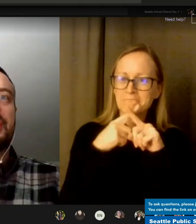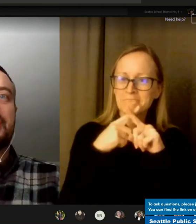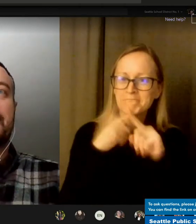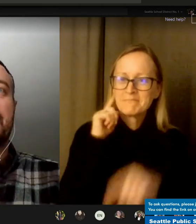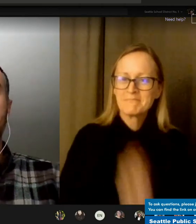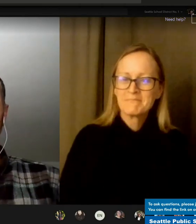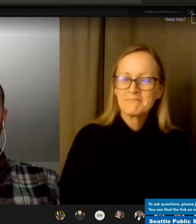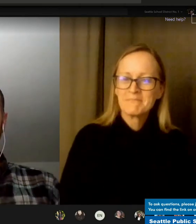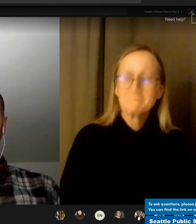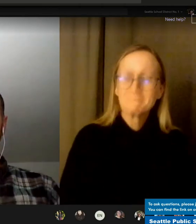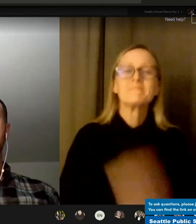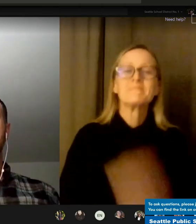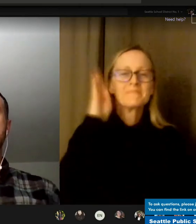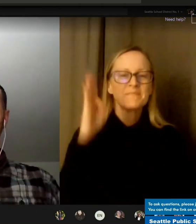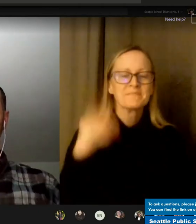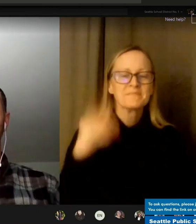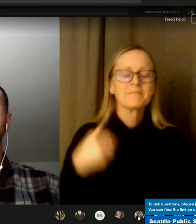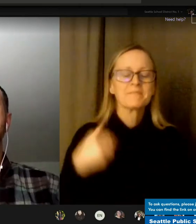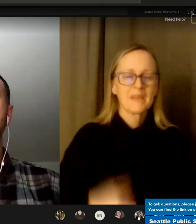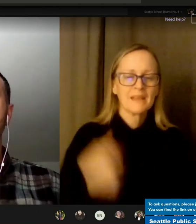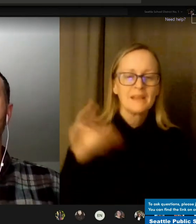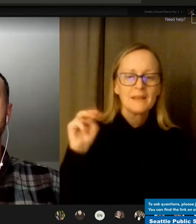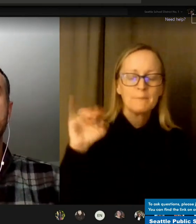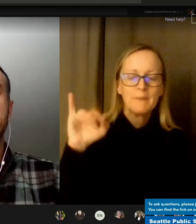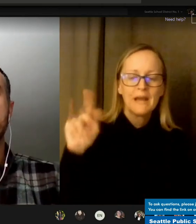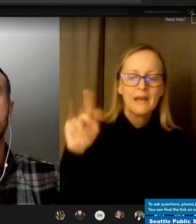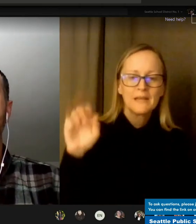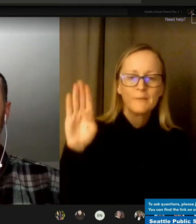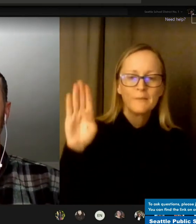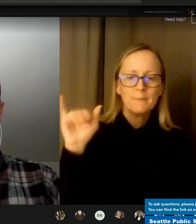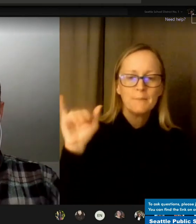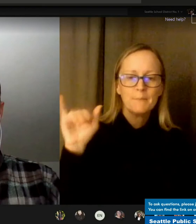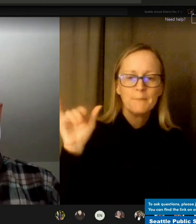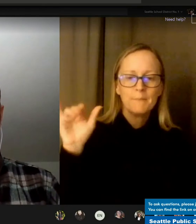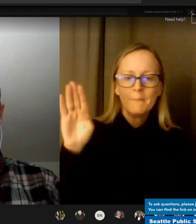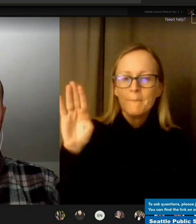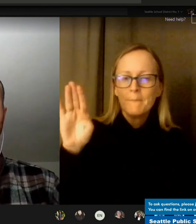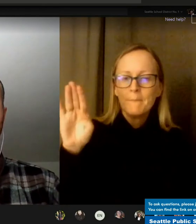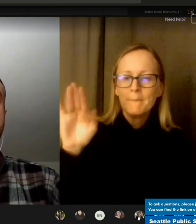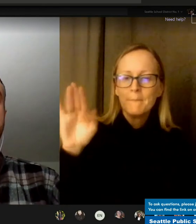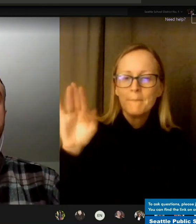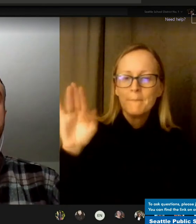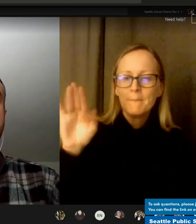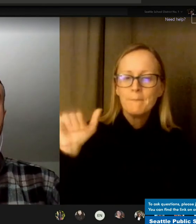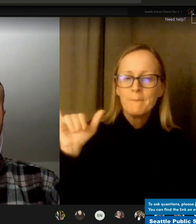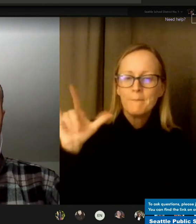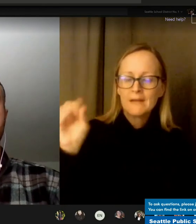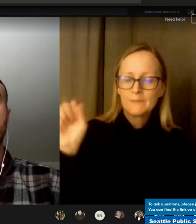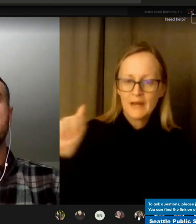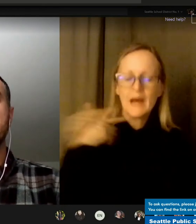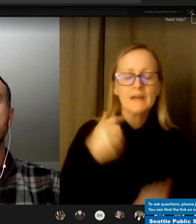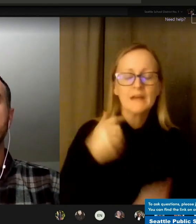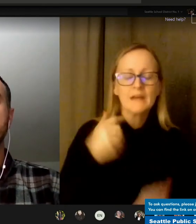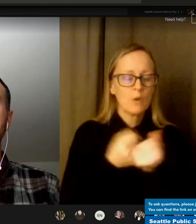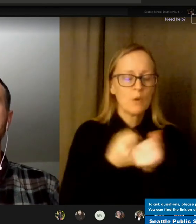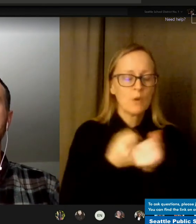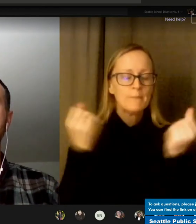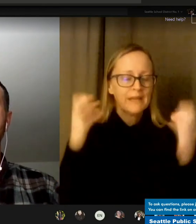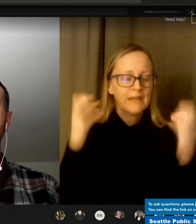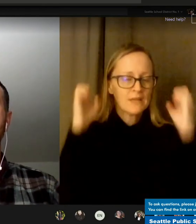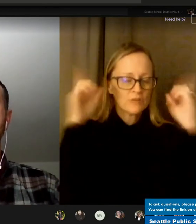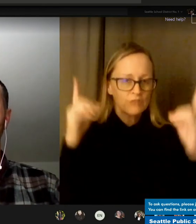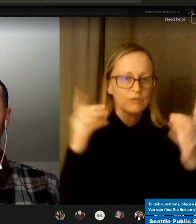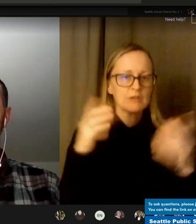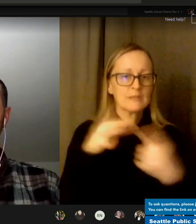Hello, I'm Mike Bilesma, one of the special education supervisors. I support many special education services in many of our secondary schools.